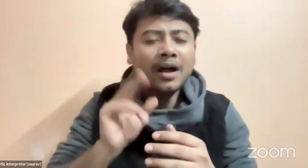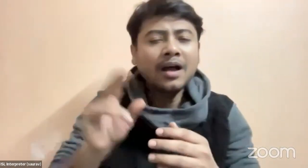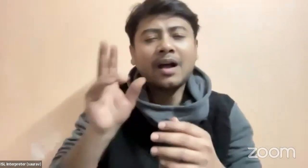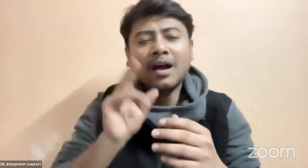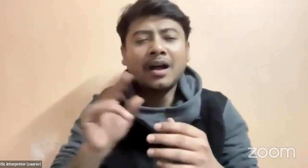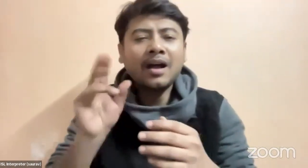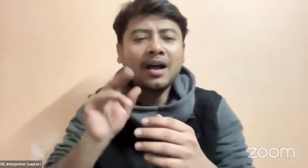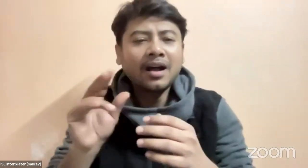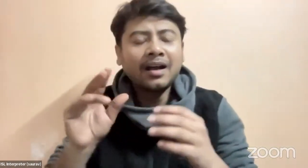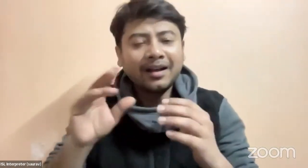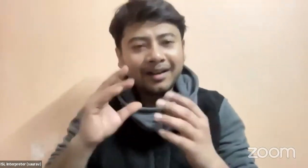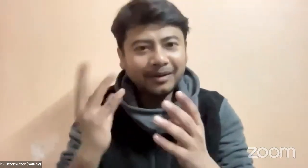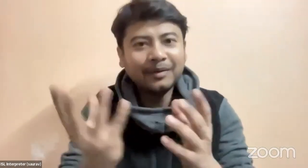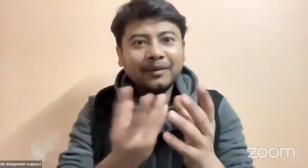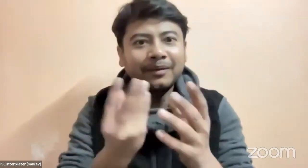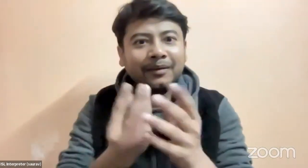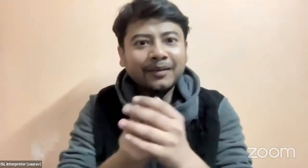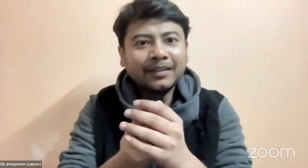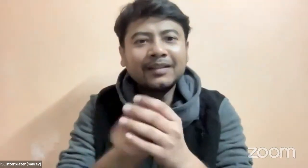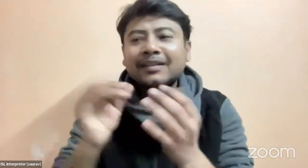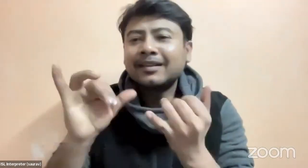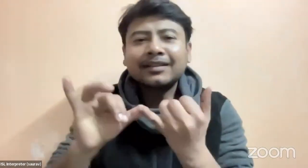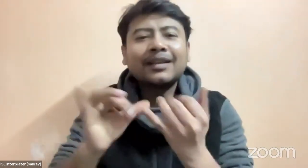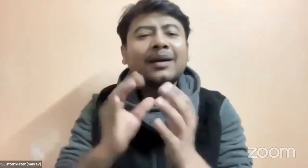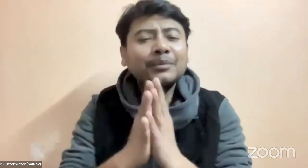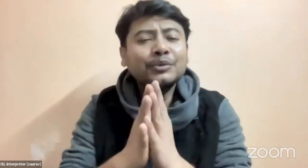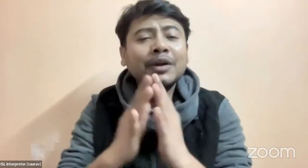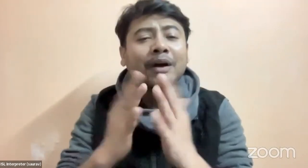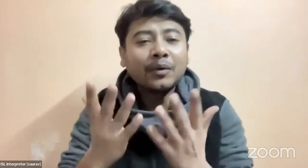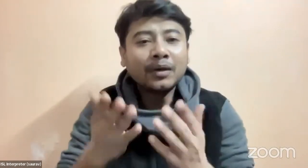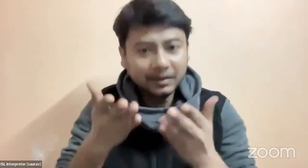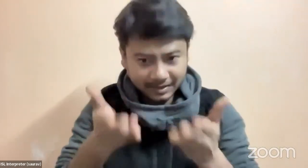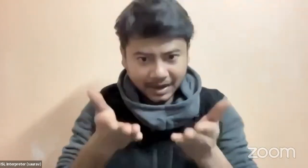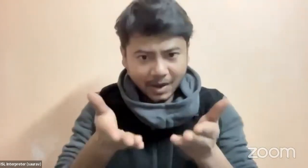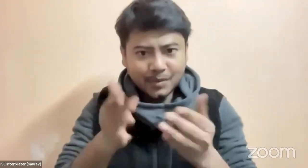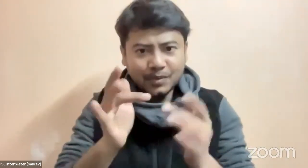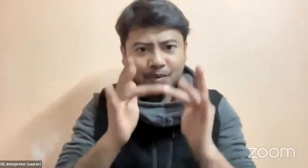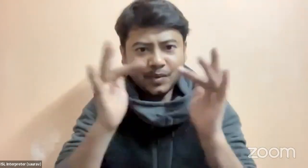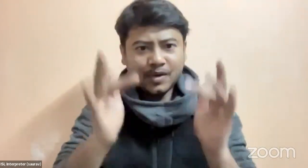Like what we are doing now is also called as Sankirtan,